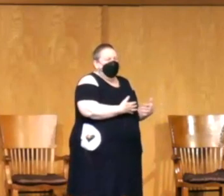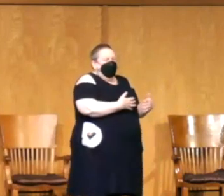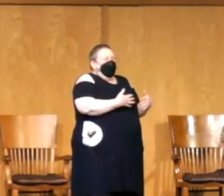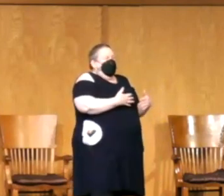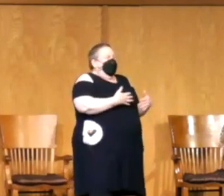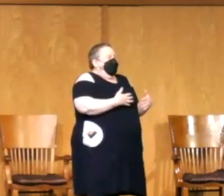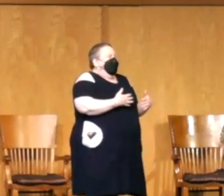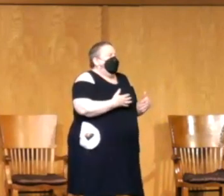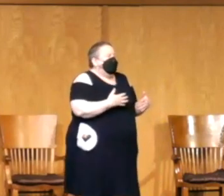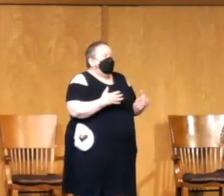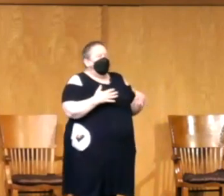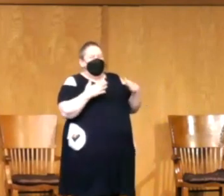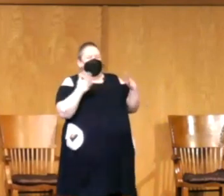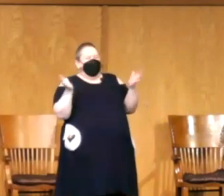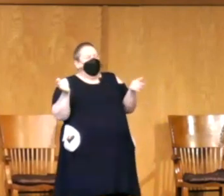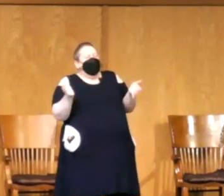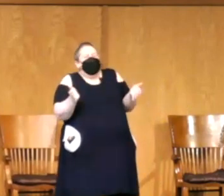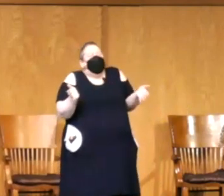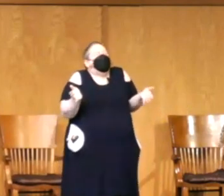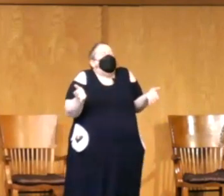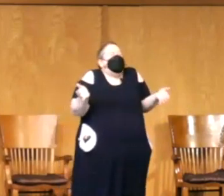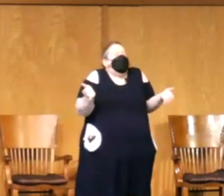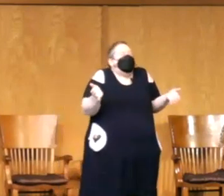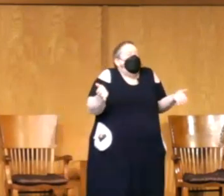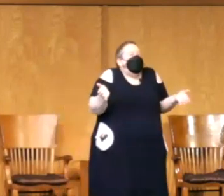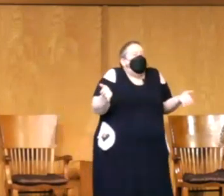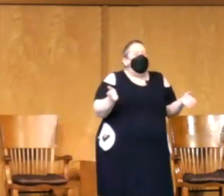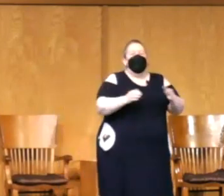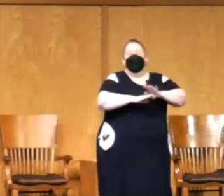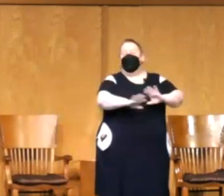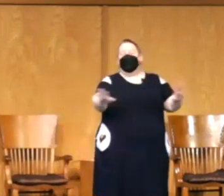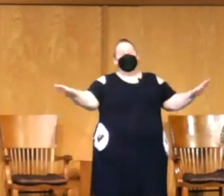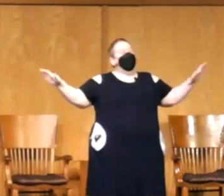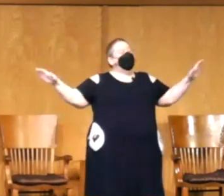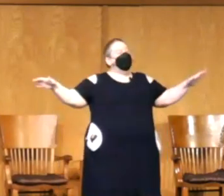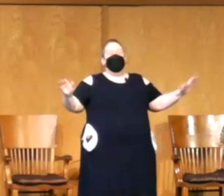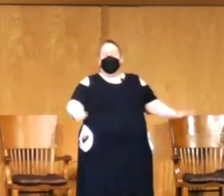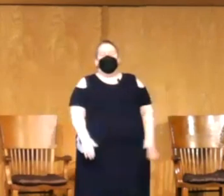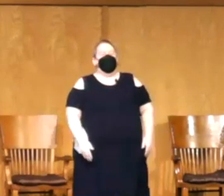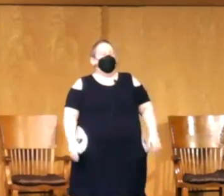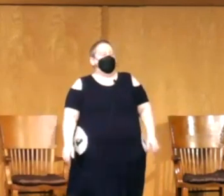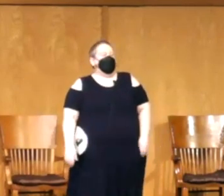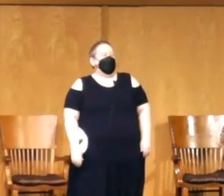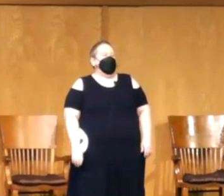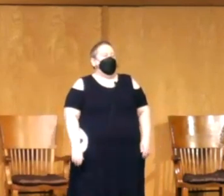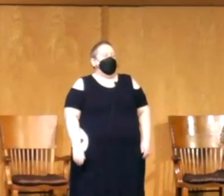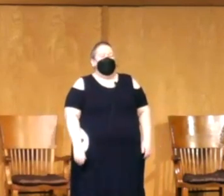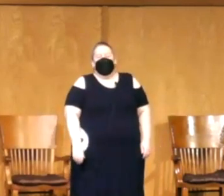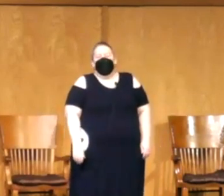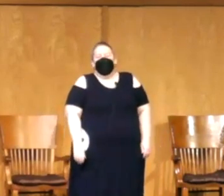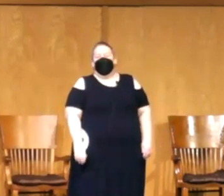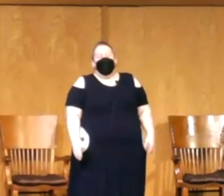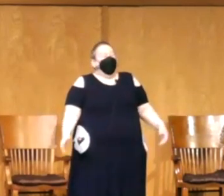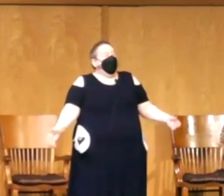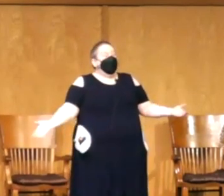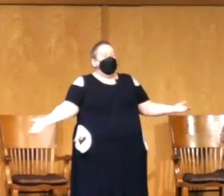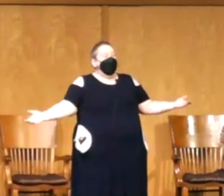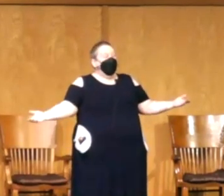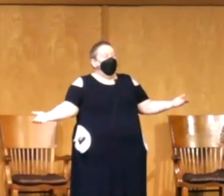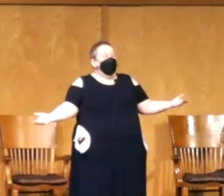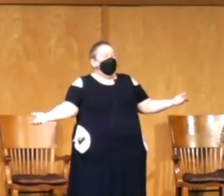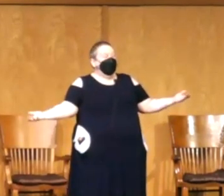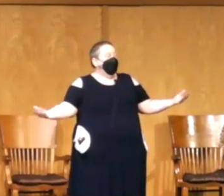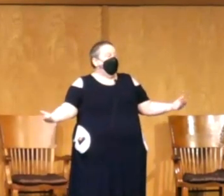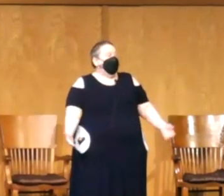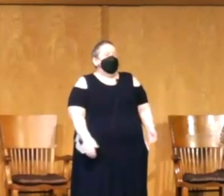beef. So the whole thing, I just couldn't understand it at all. Honestly, I don't remember how the court case came out. Were